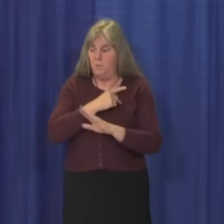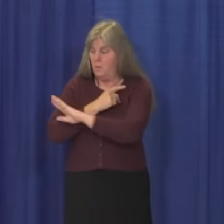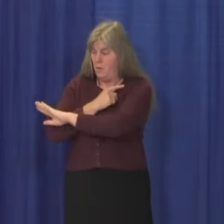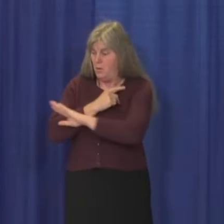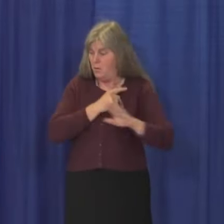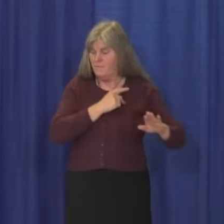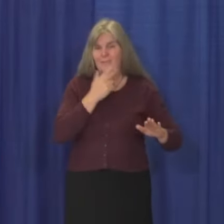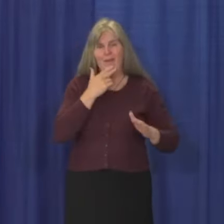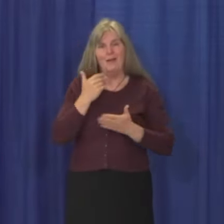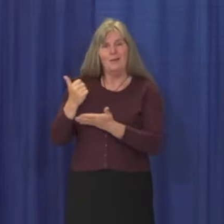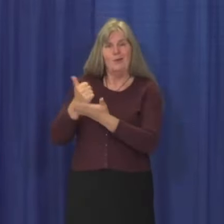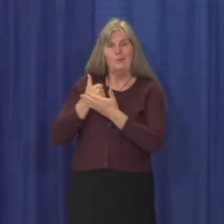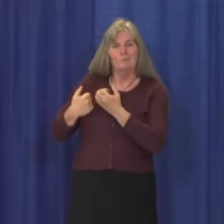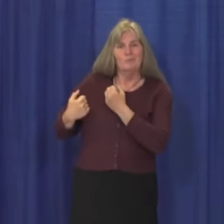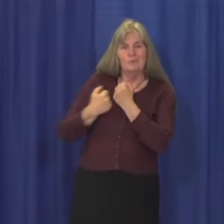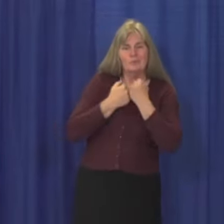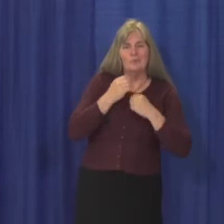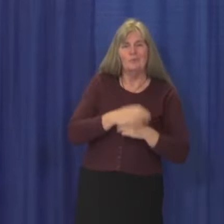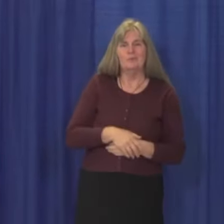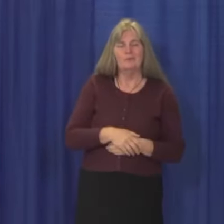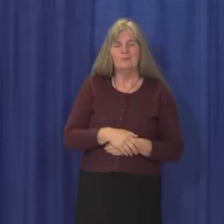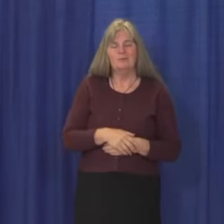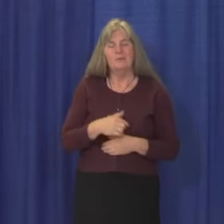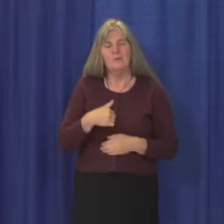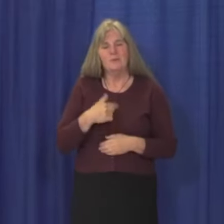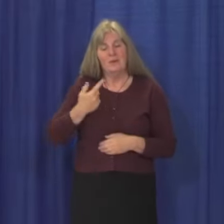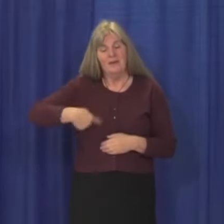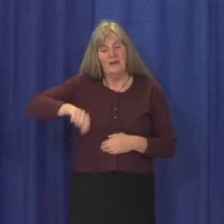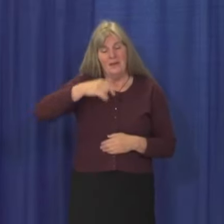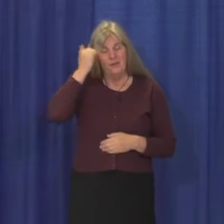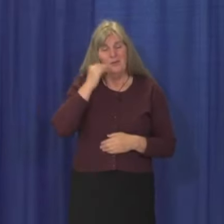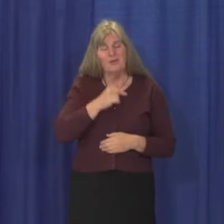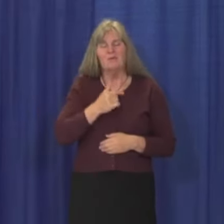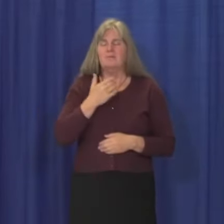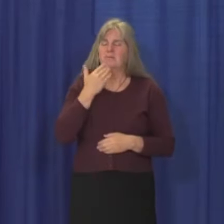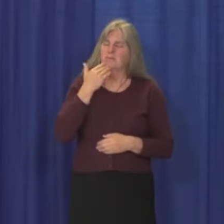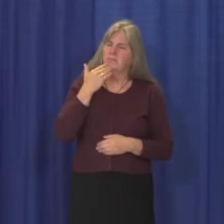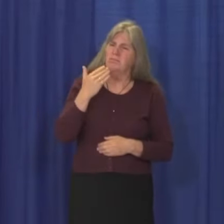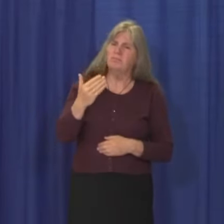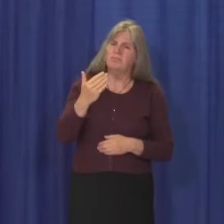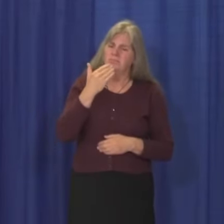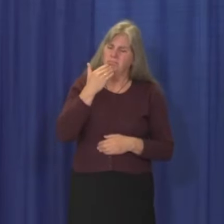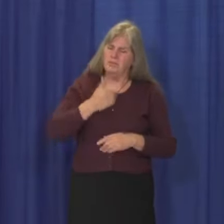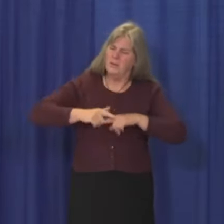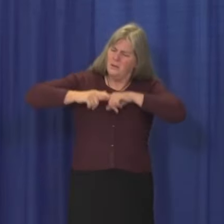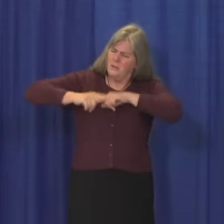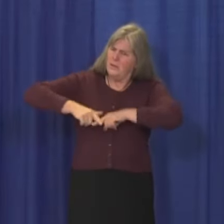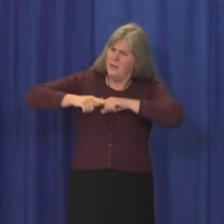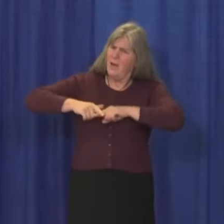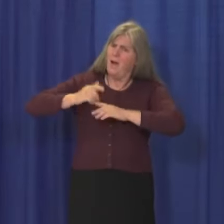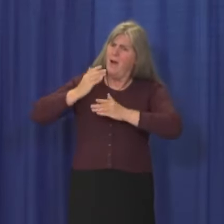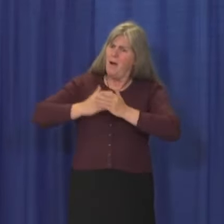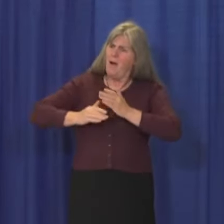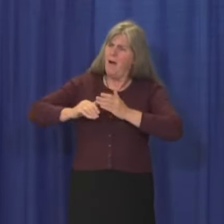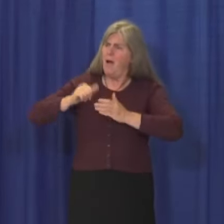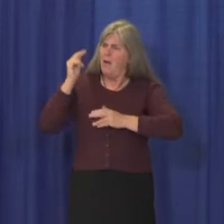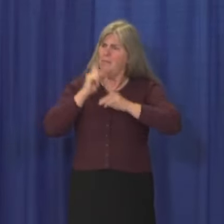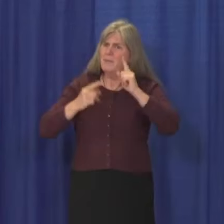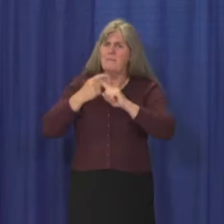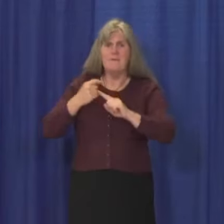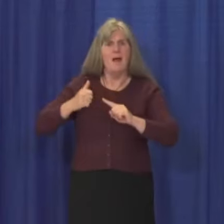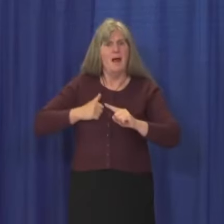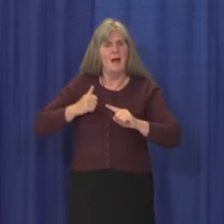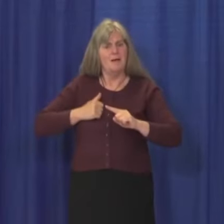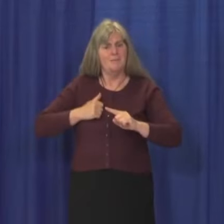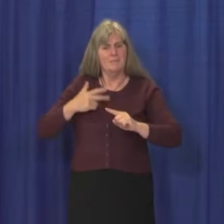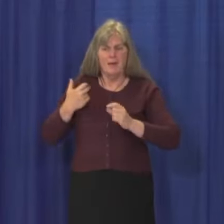well. I know that my officials and I are extremely grateful that we can count on the support of Canadians across the country as we deal